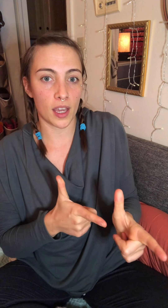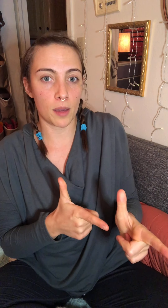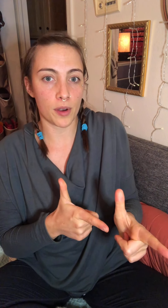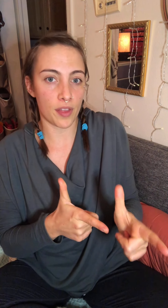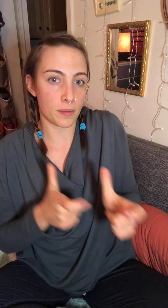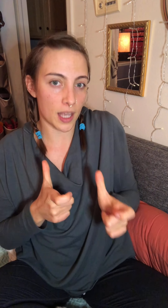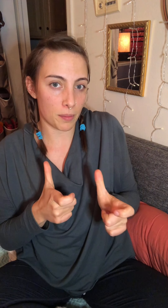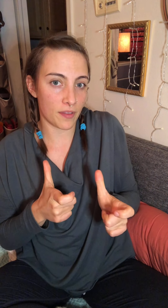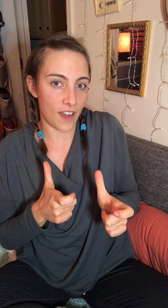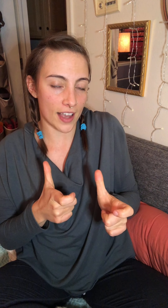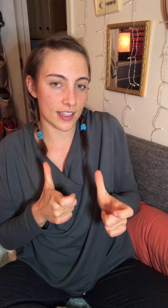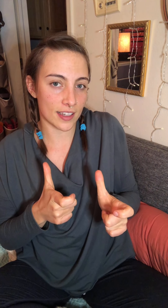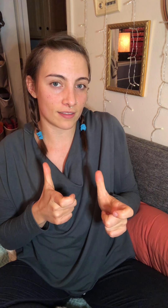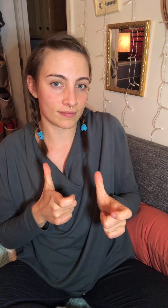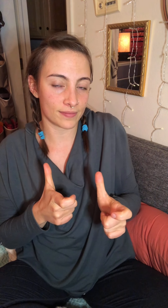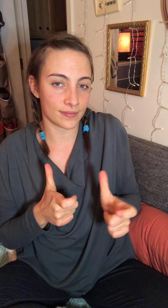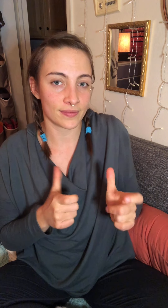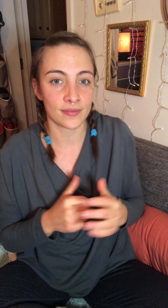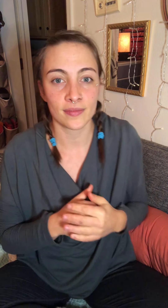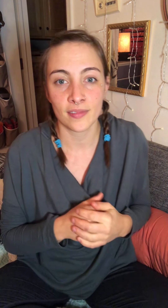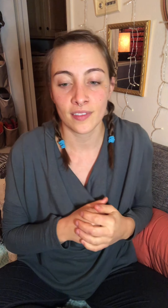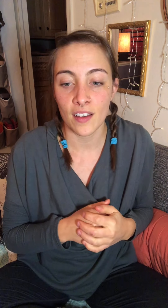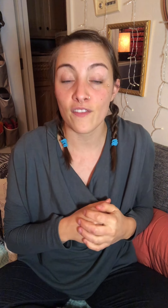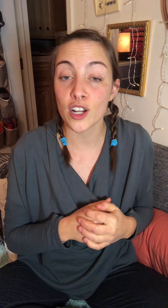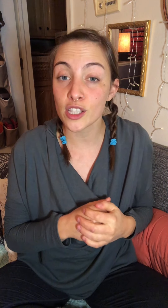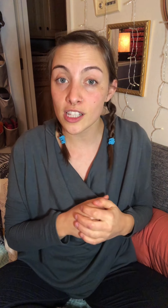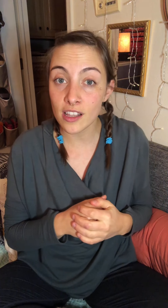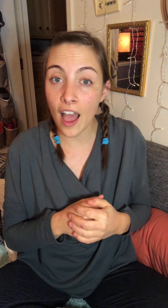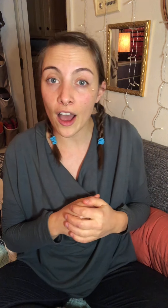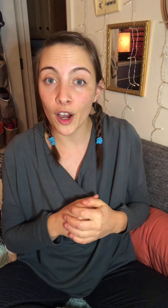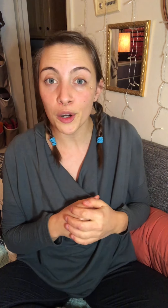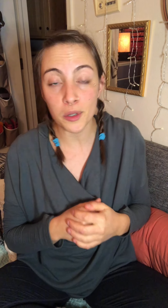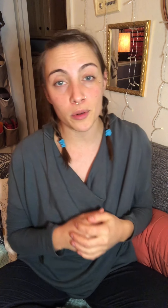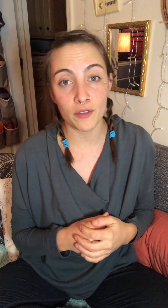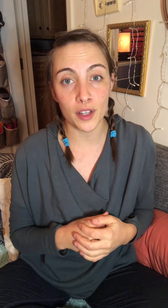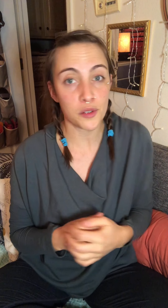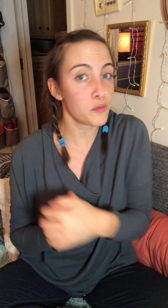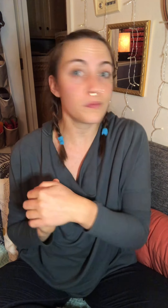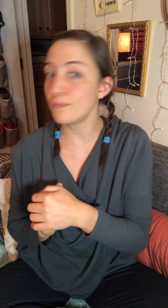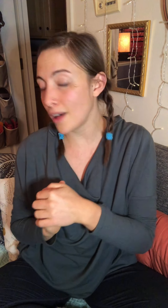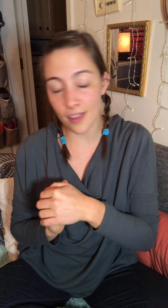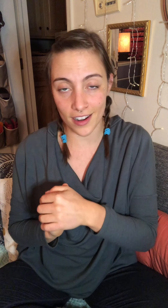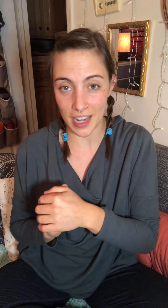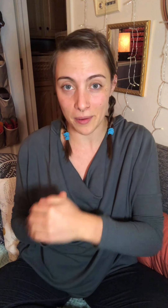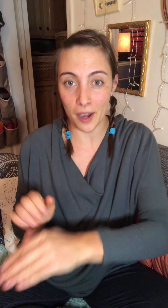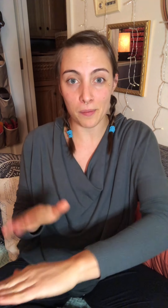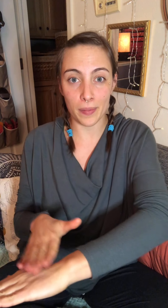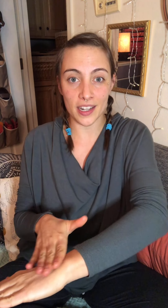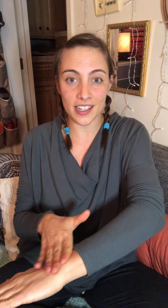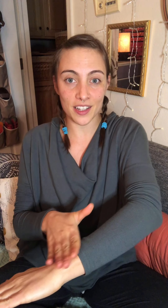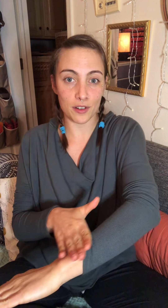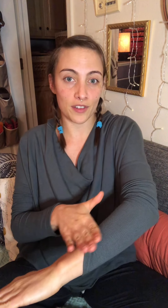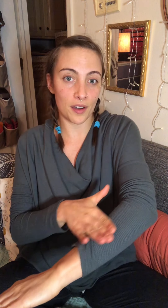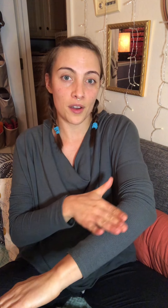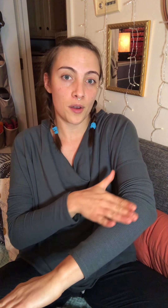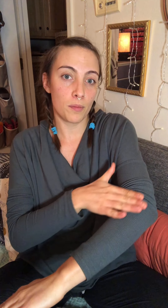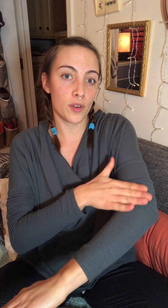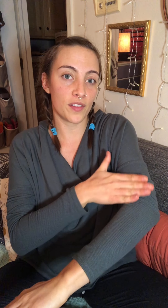your thumbs up. Fast. For slow, which we've learned a long time ago, but it's good to review, moving